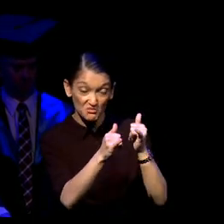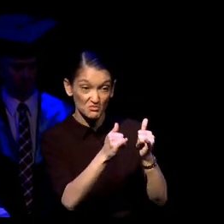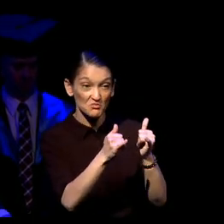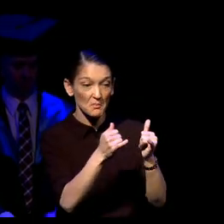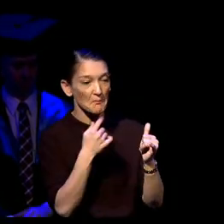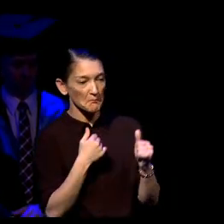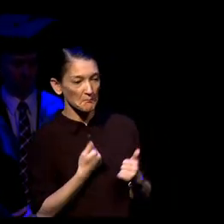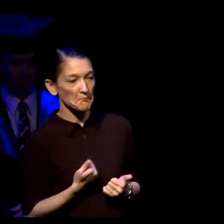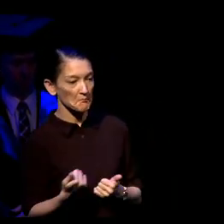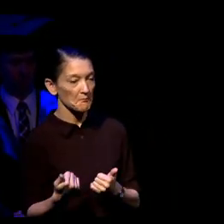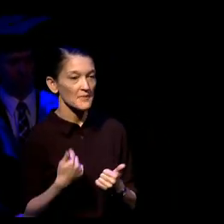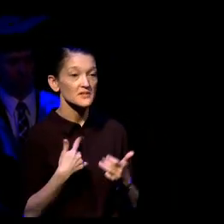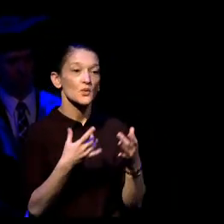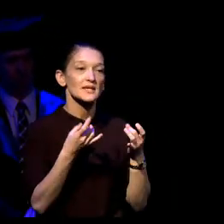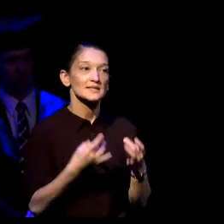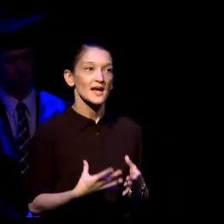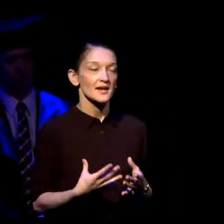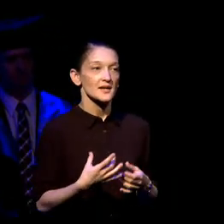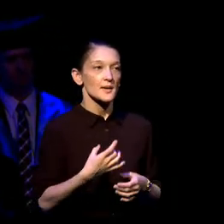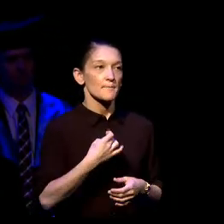my own accord, my own